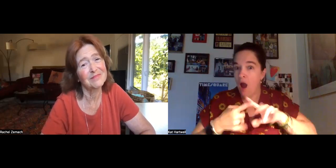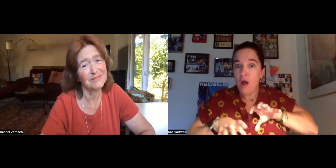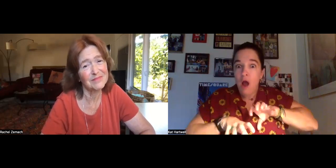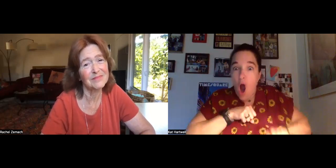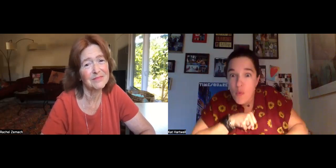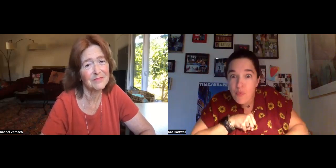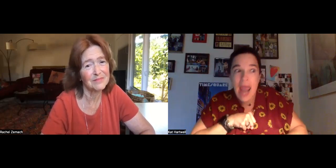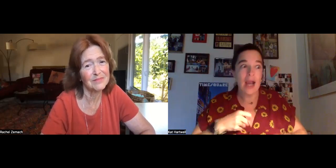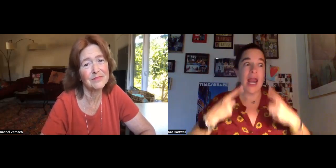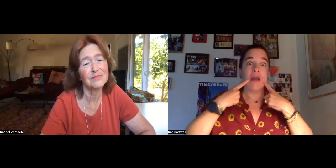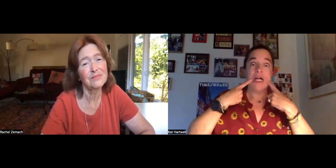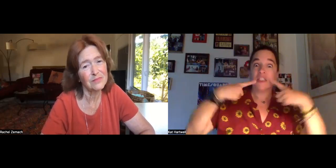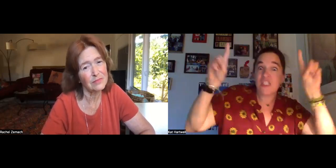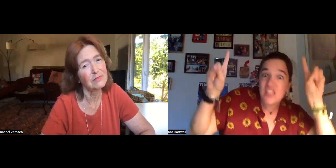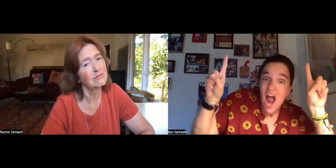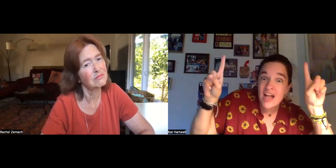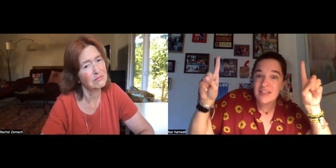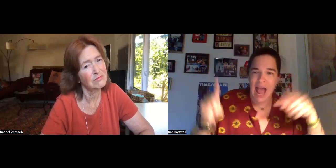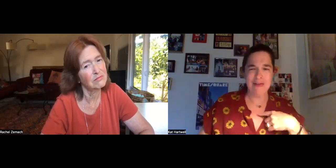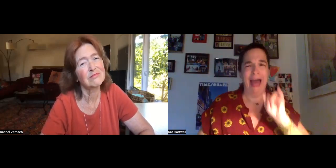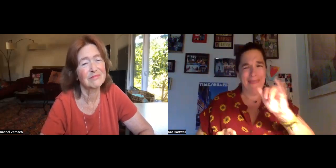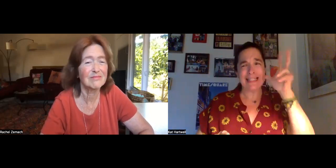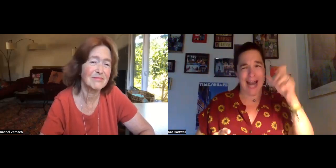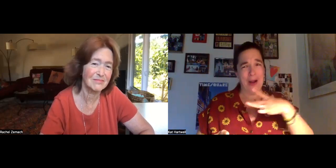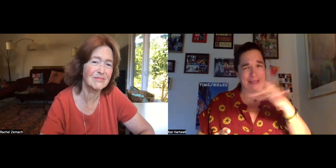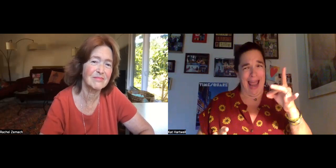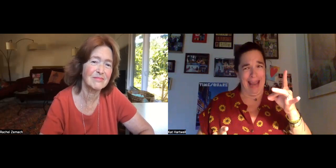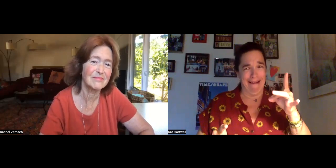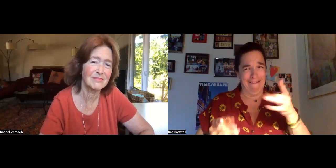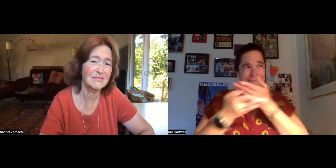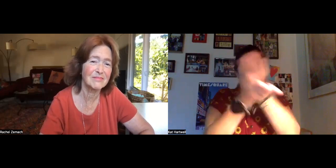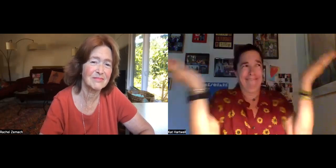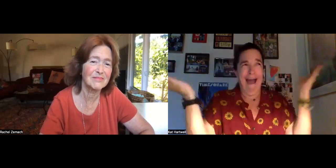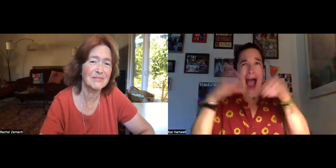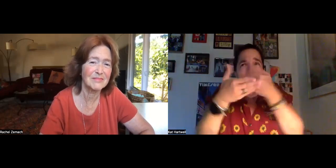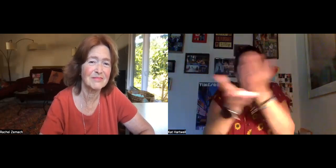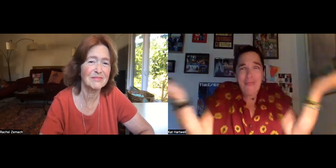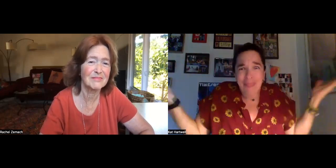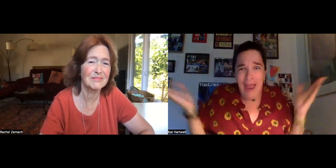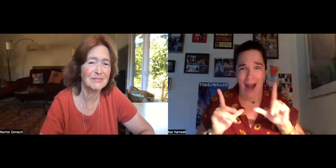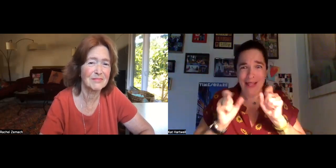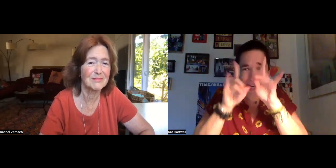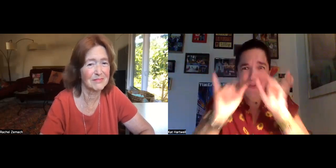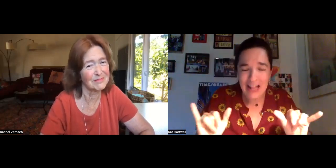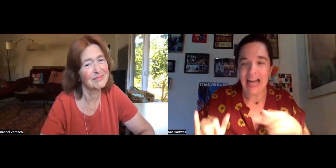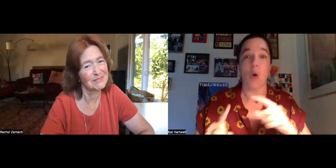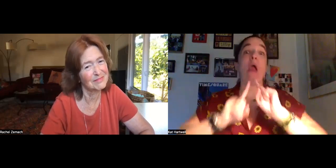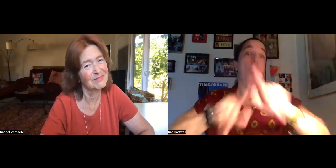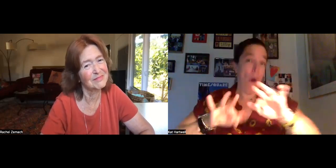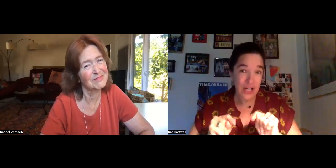Trauma, heartbreaking, disgust. Okay, that sounds like out there, literally. So I ordered